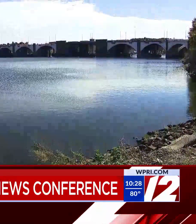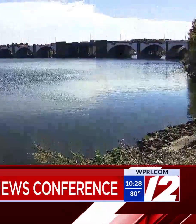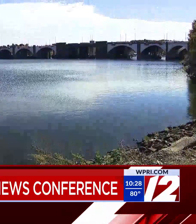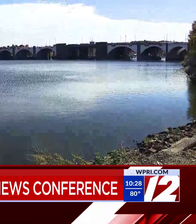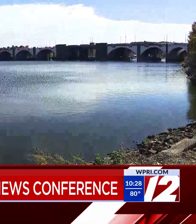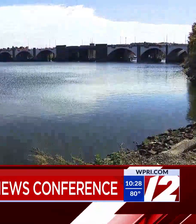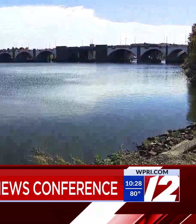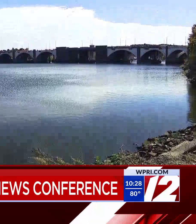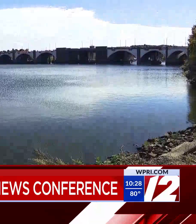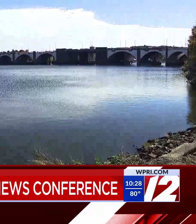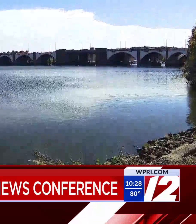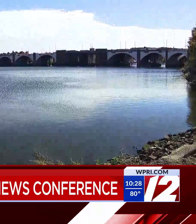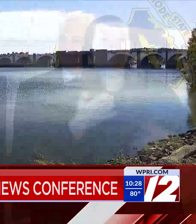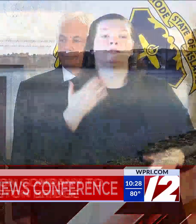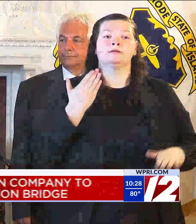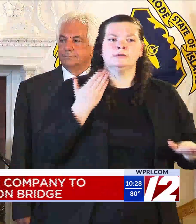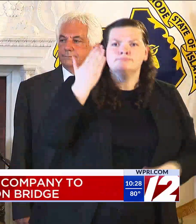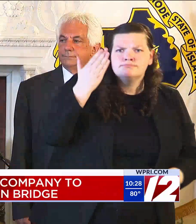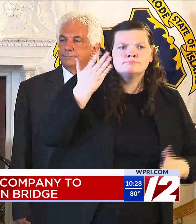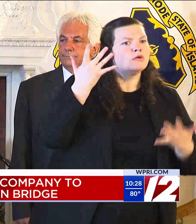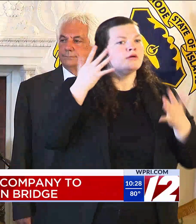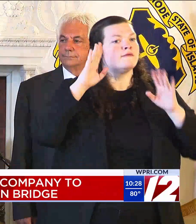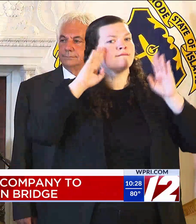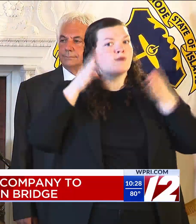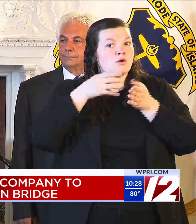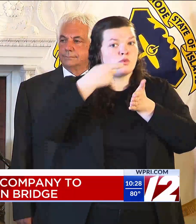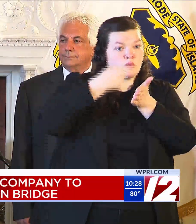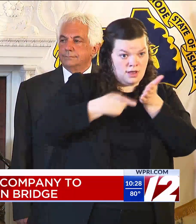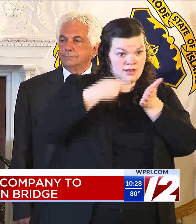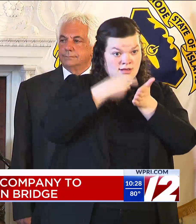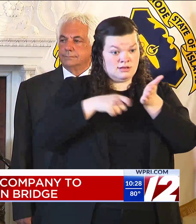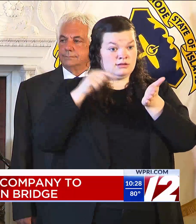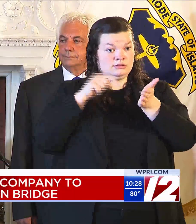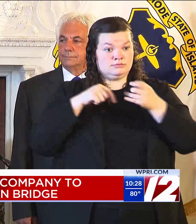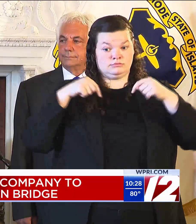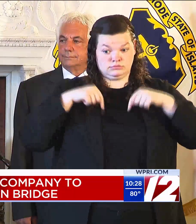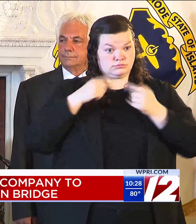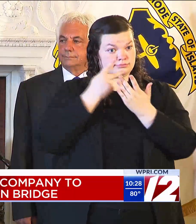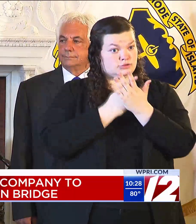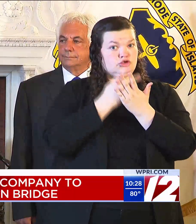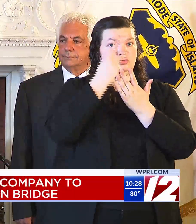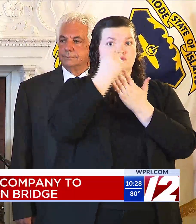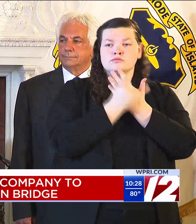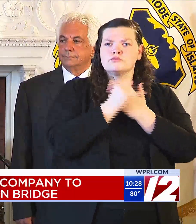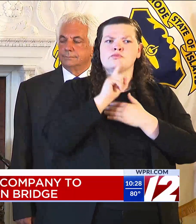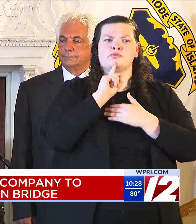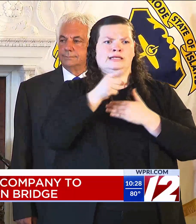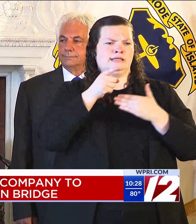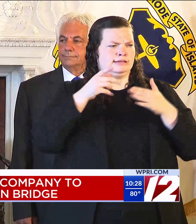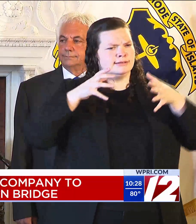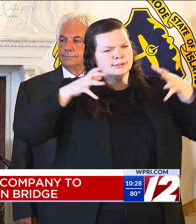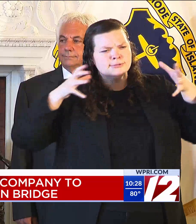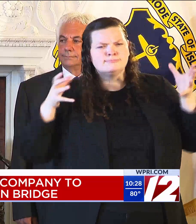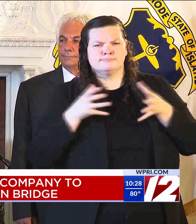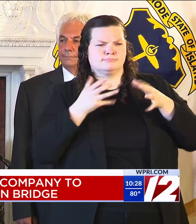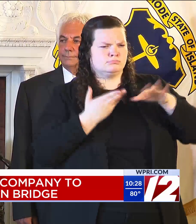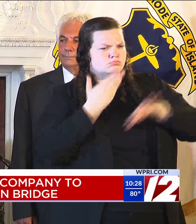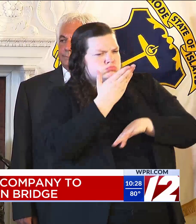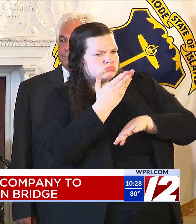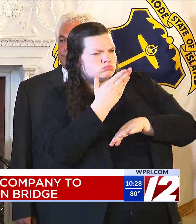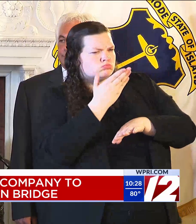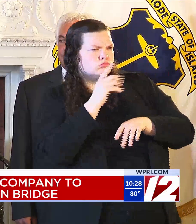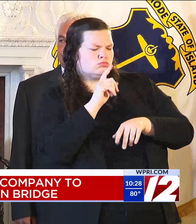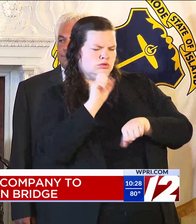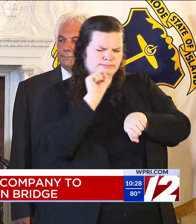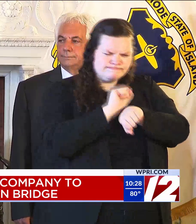particular project, we've been able to produce real work in the 6-month competitive bid process. Our team has